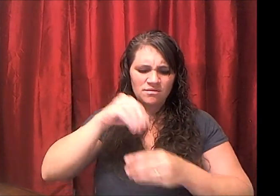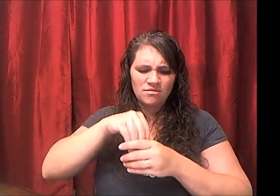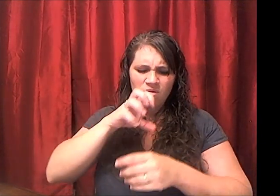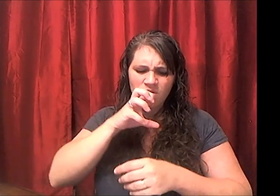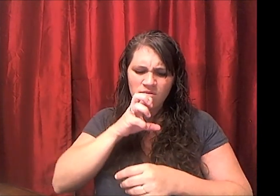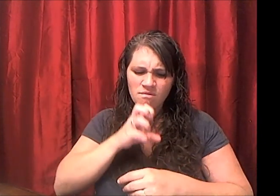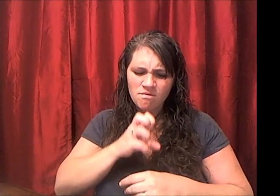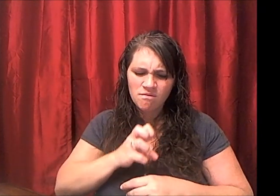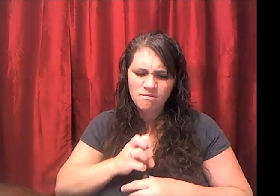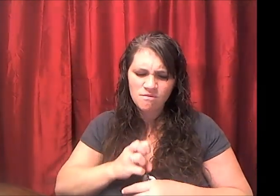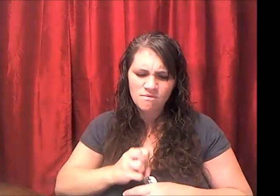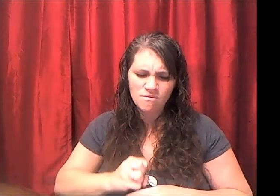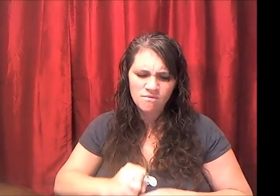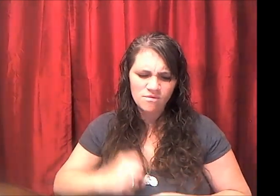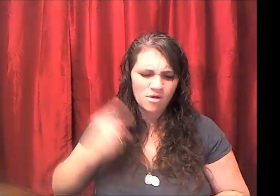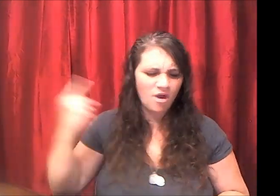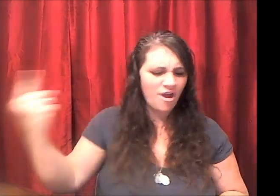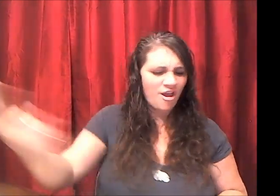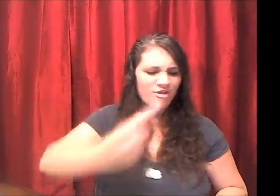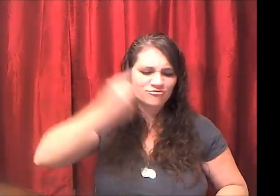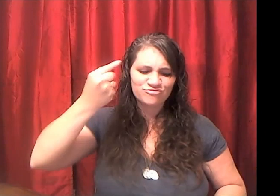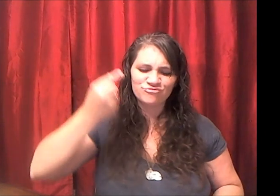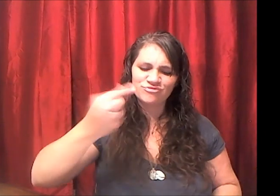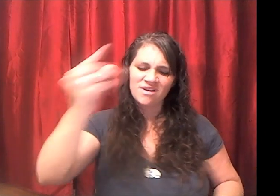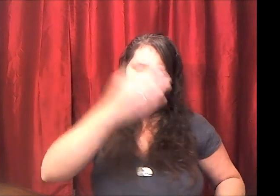than yourself. The villain is collecting.